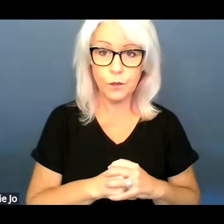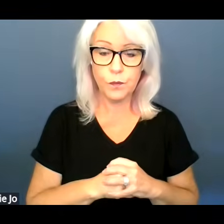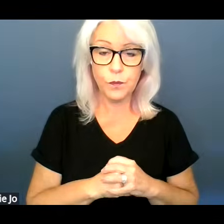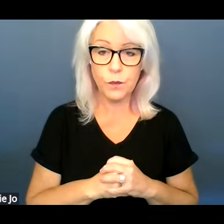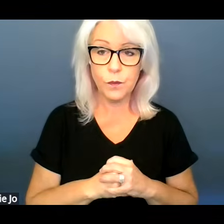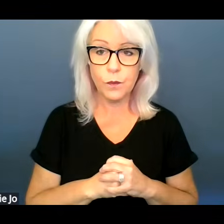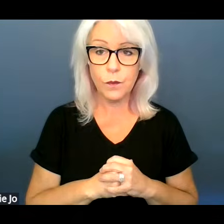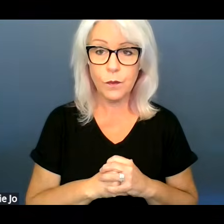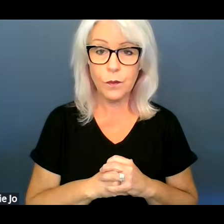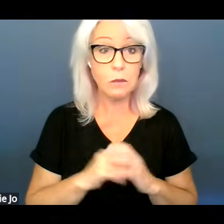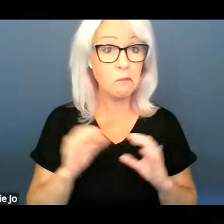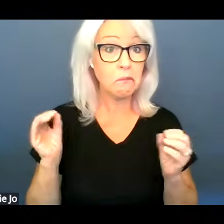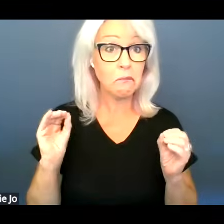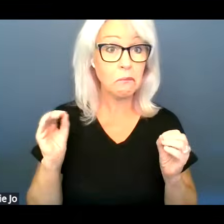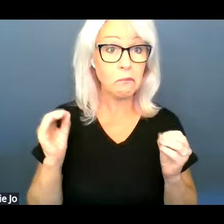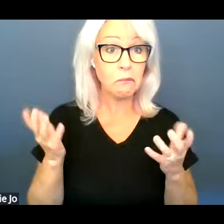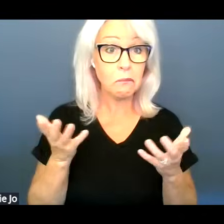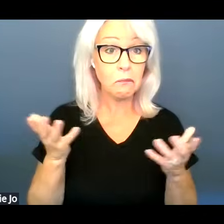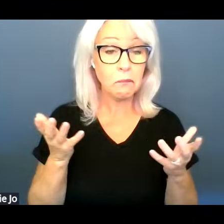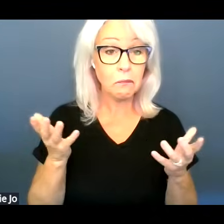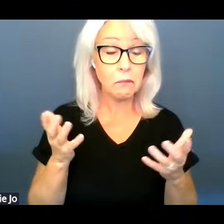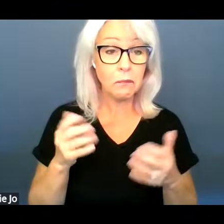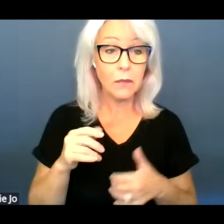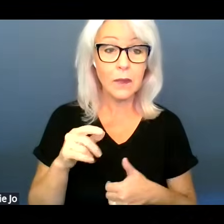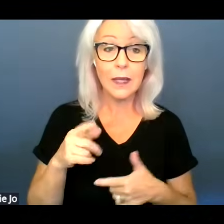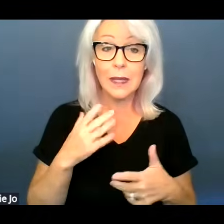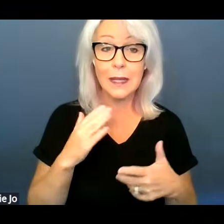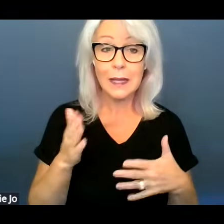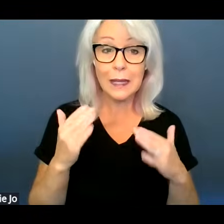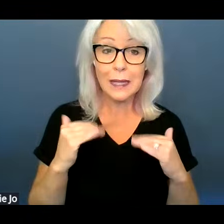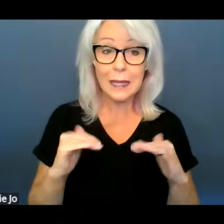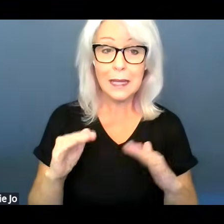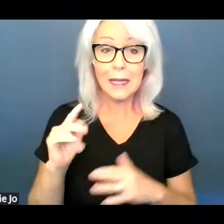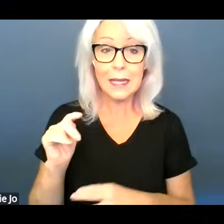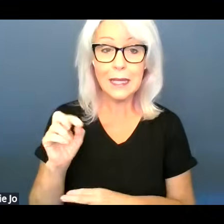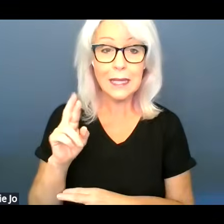No William Asher. Terry Wilkerson?